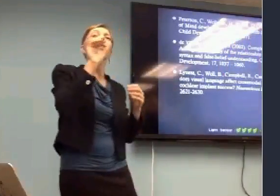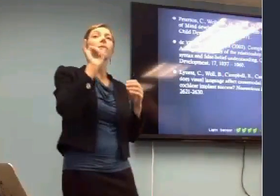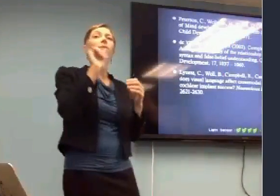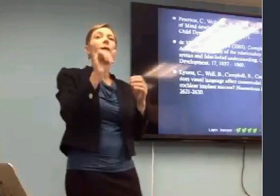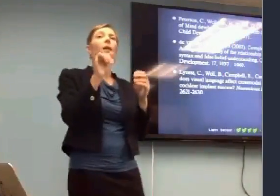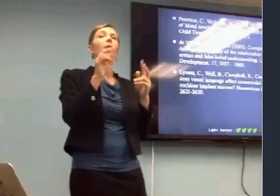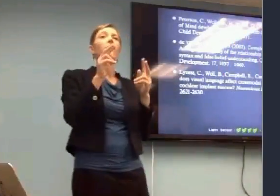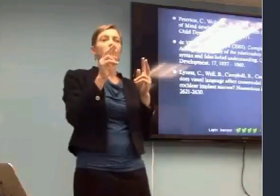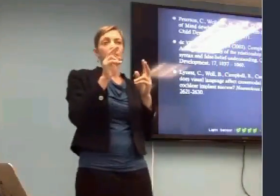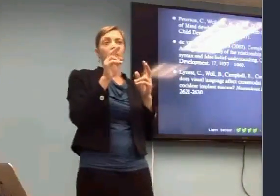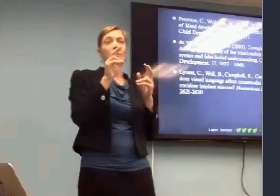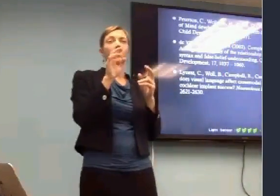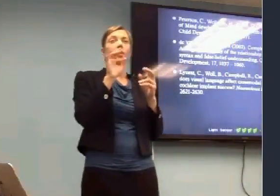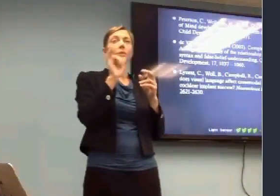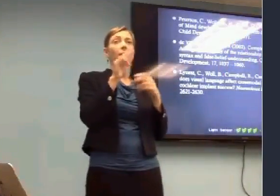Yes.